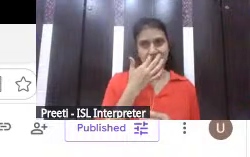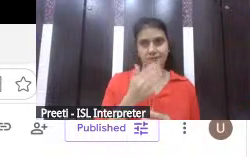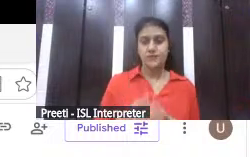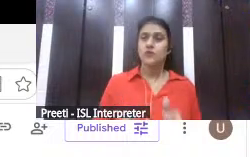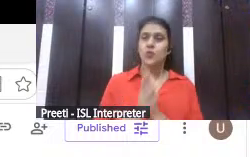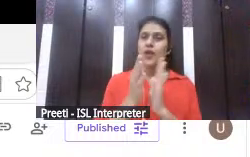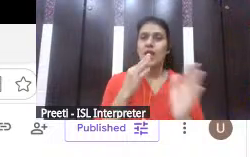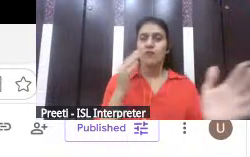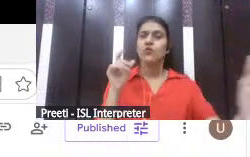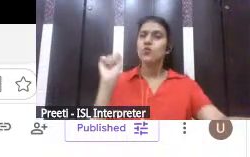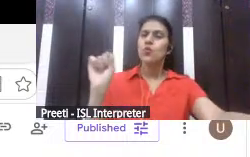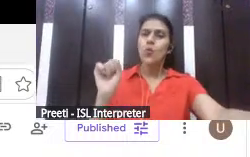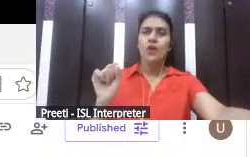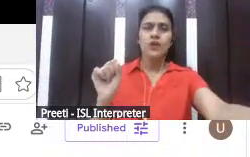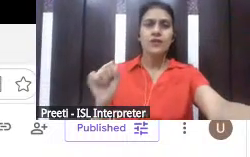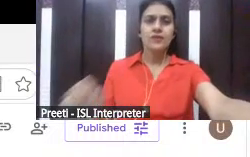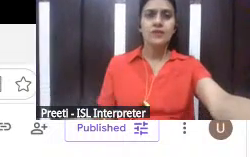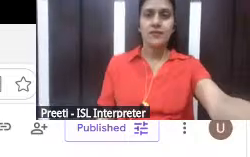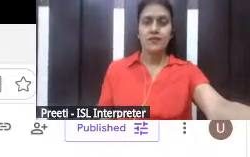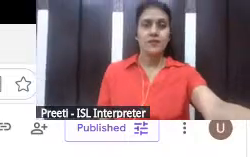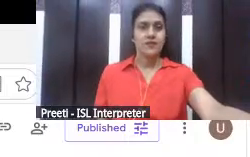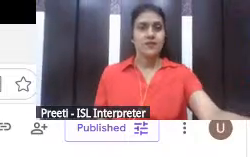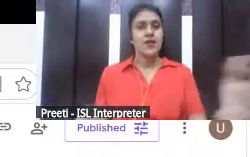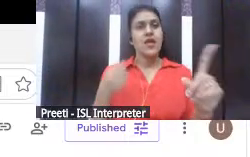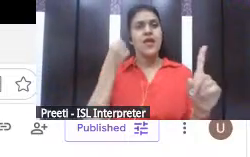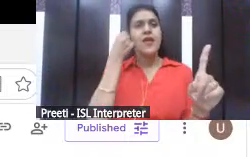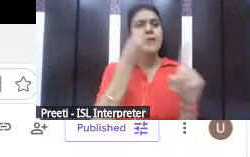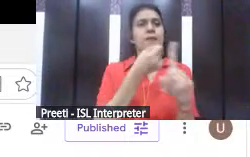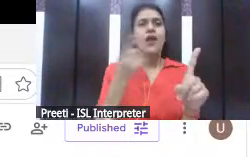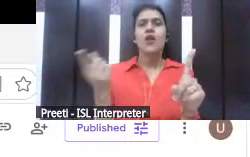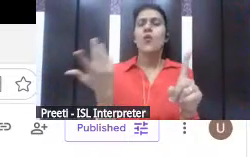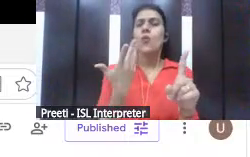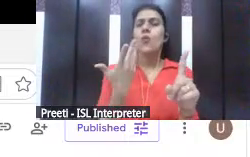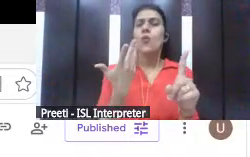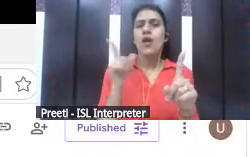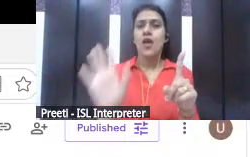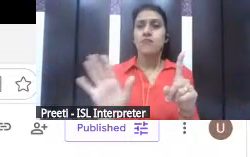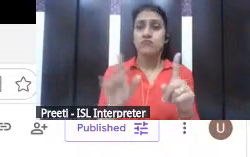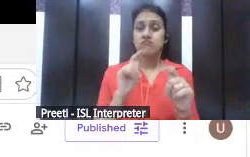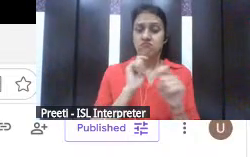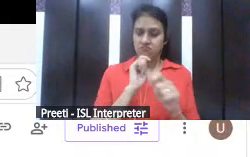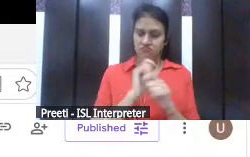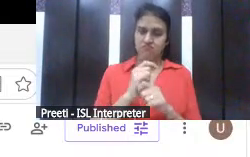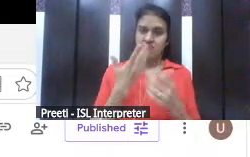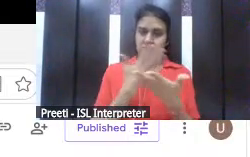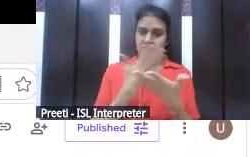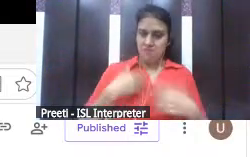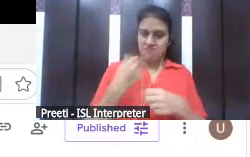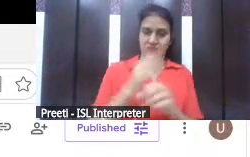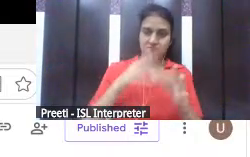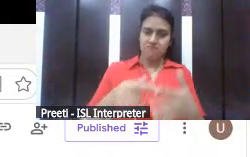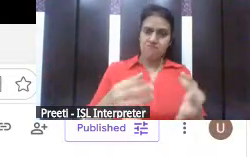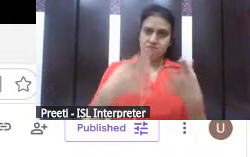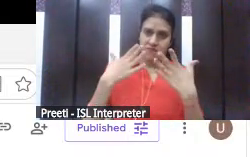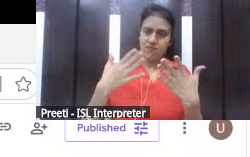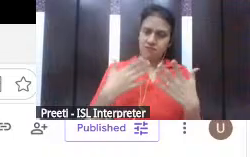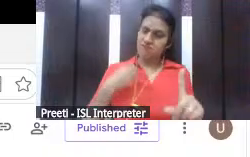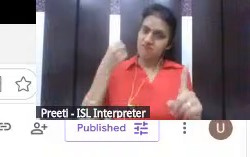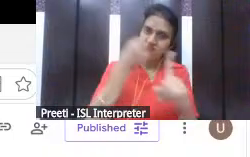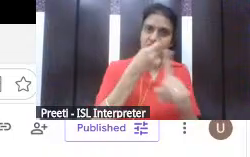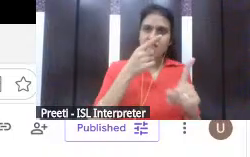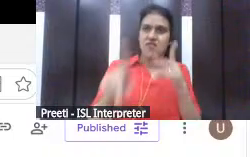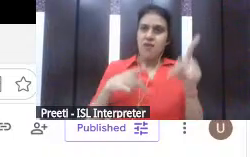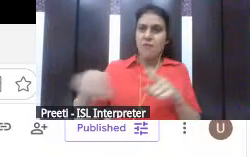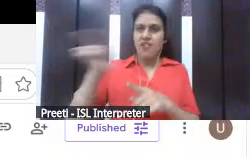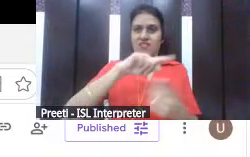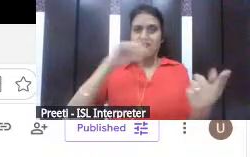impact in wherever possible in numbers, in terms of if it's a product, then describing